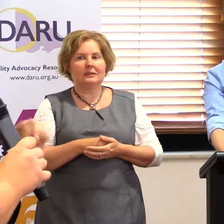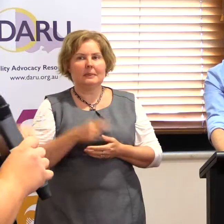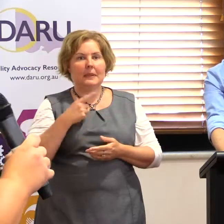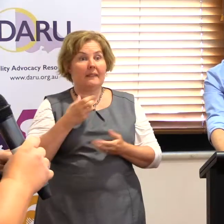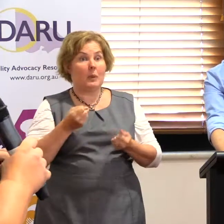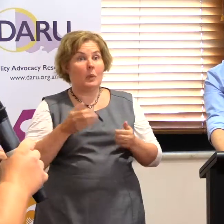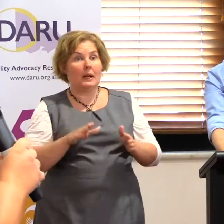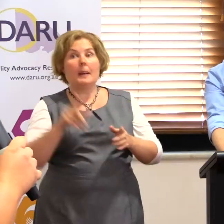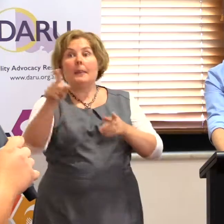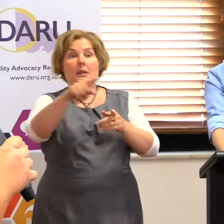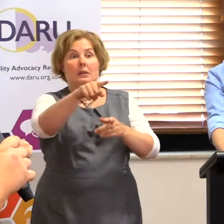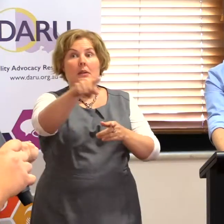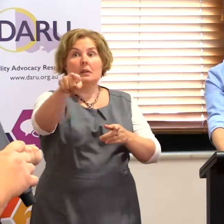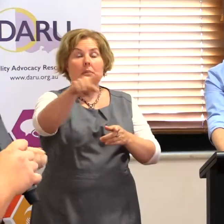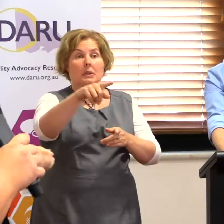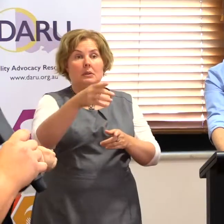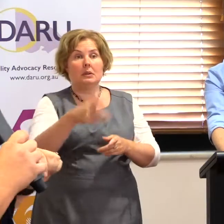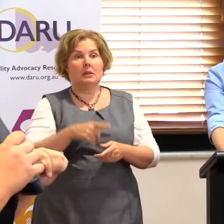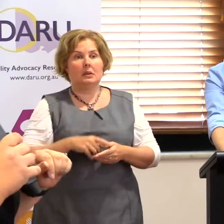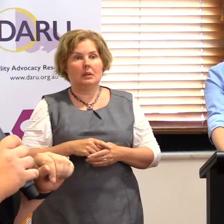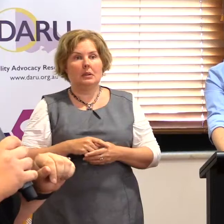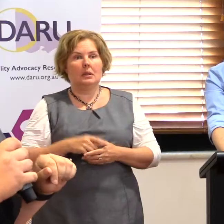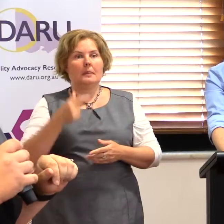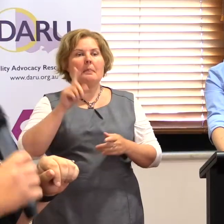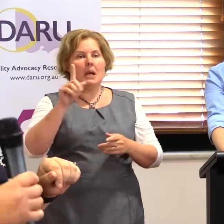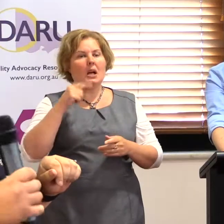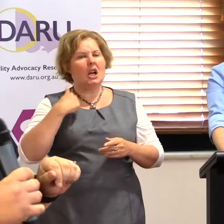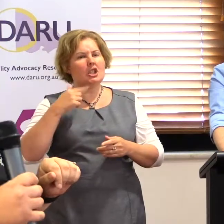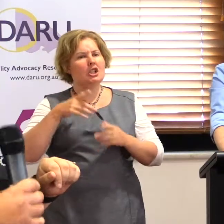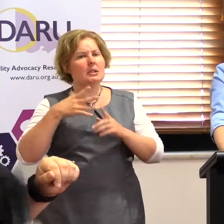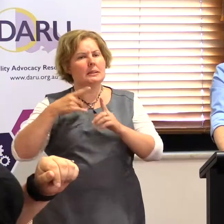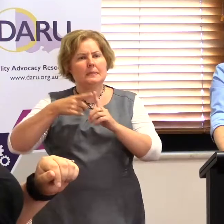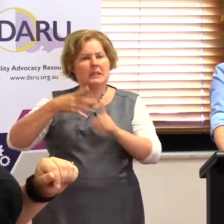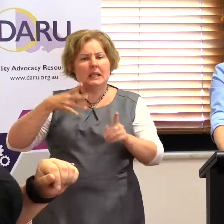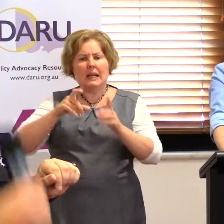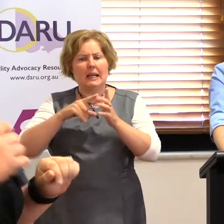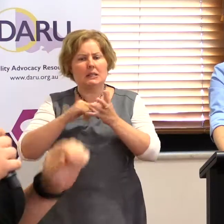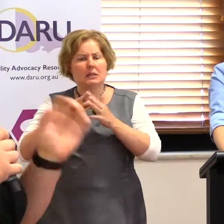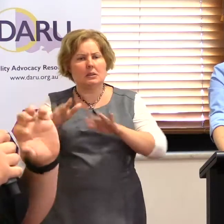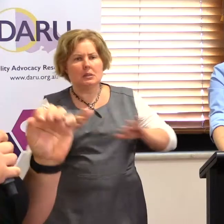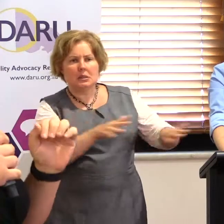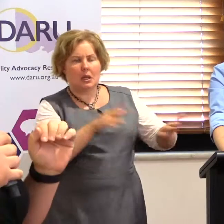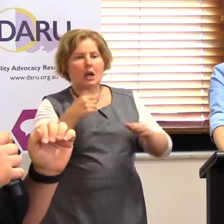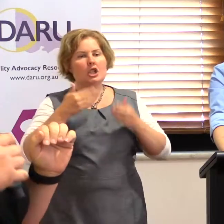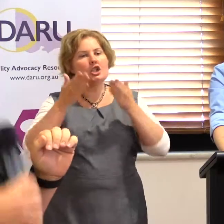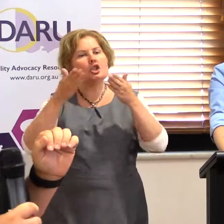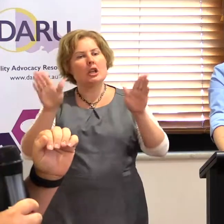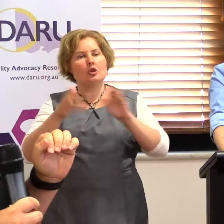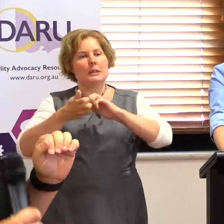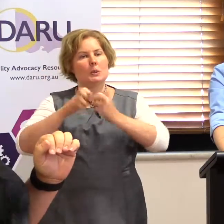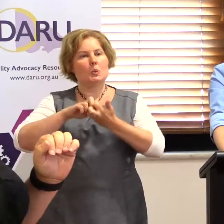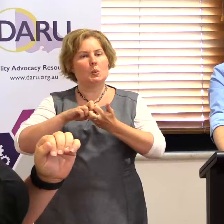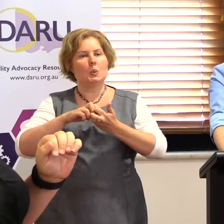to do that. Yeah. Okay. Yeah, but just. Okay. Yeah.